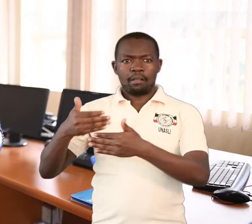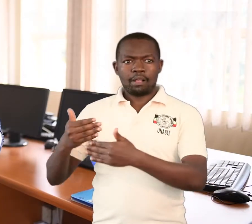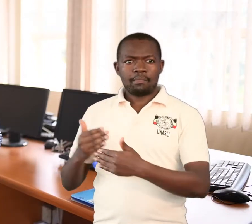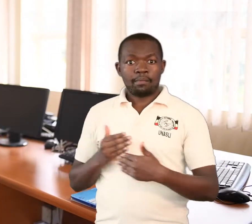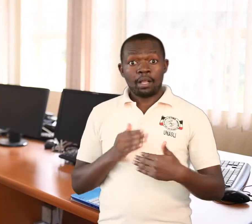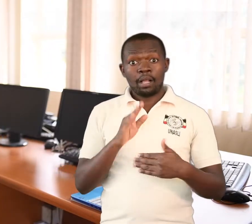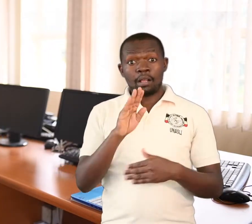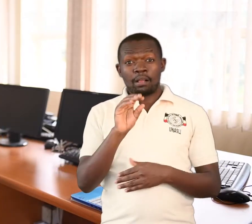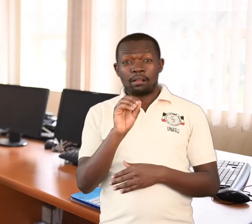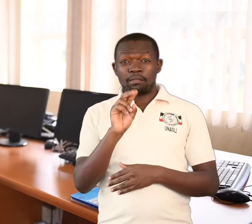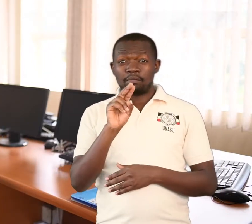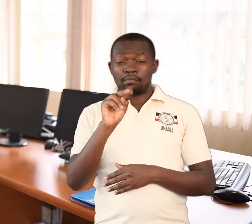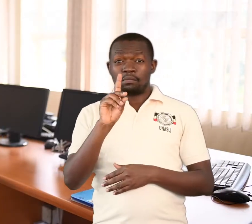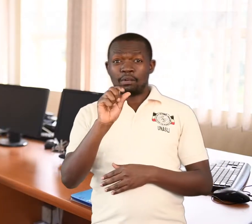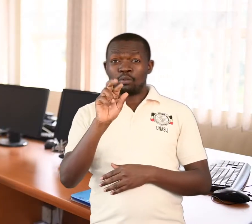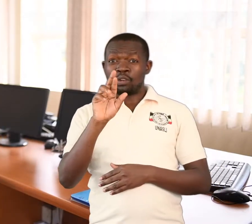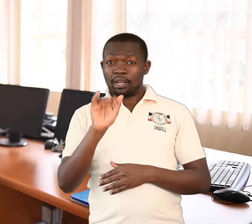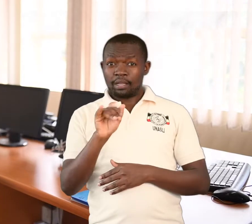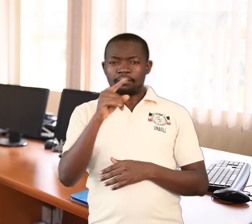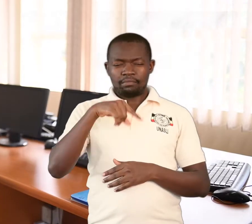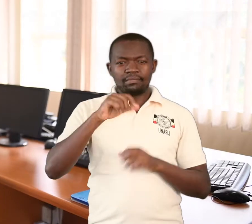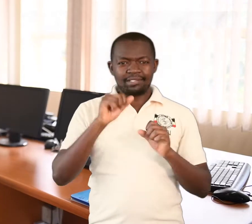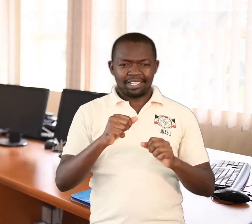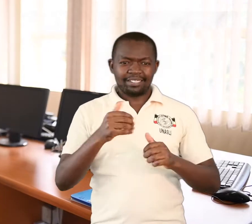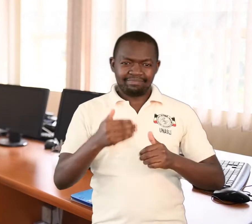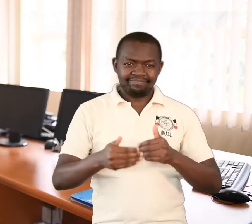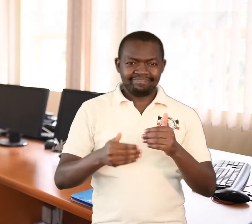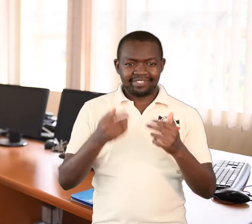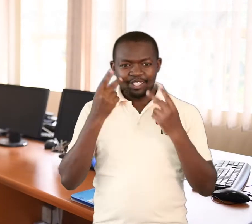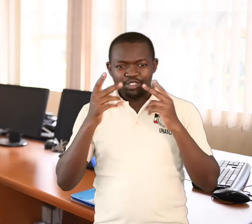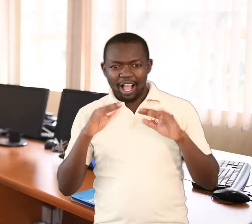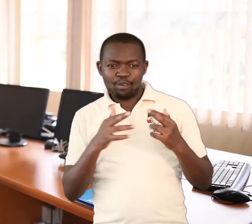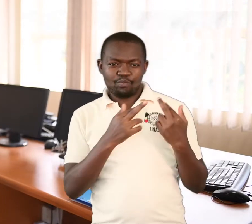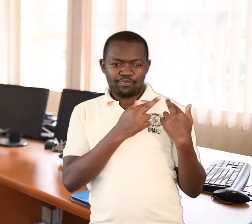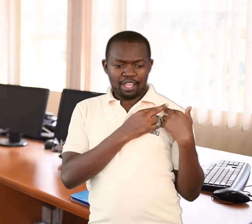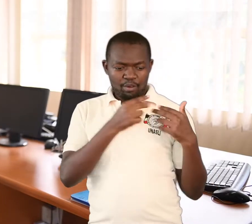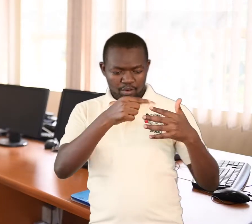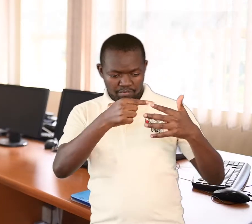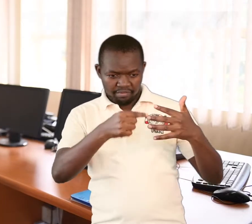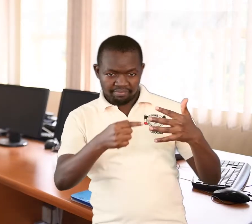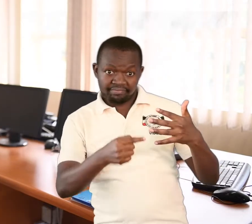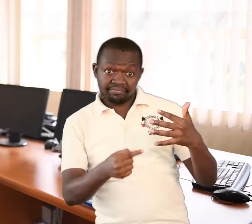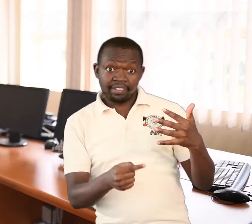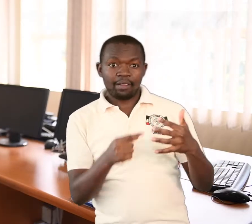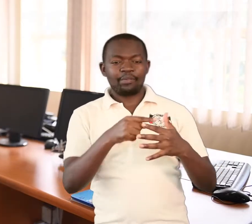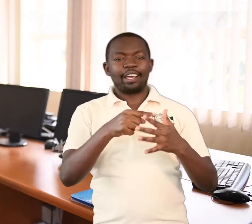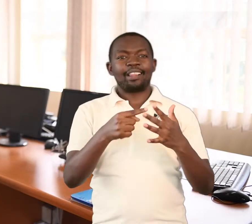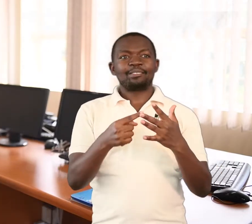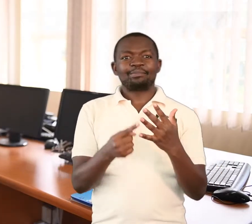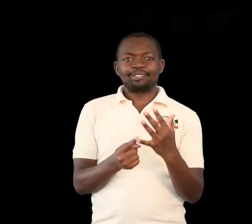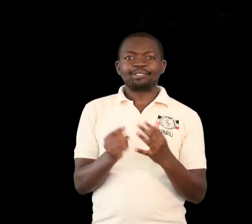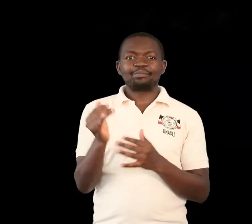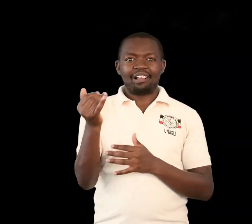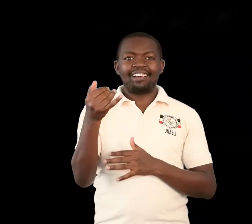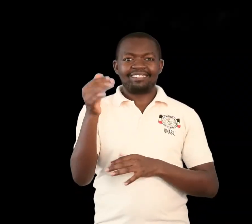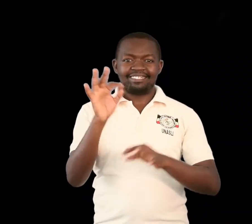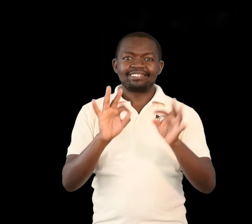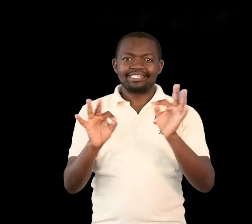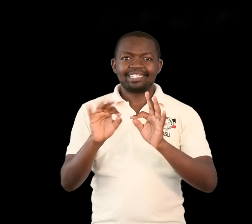We can continue to look down at the roles of the rest of the elements of art and design.